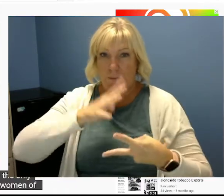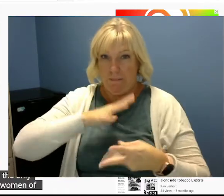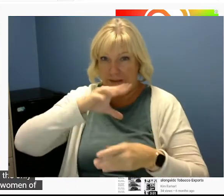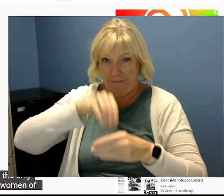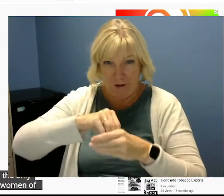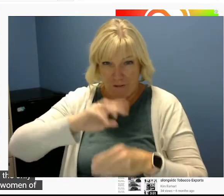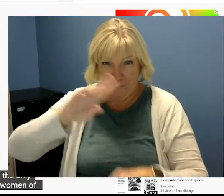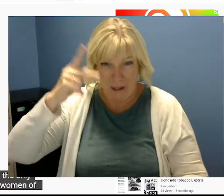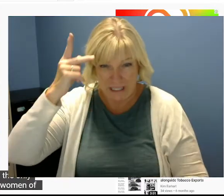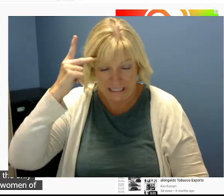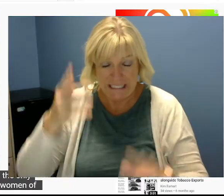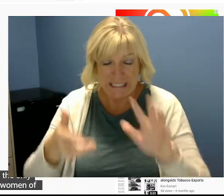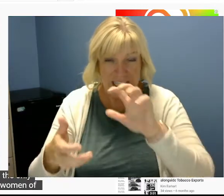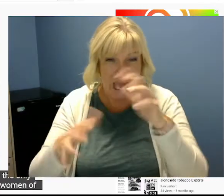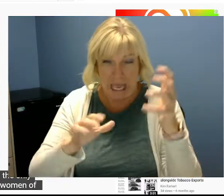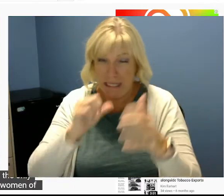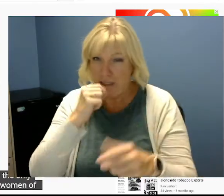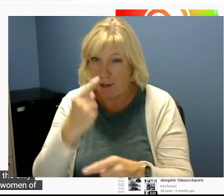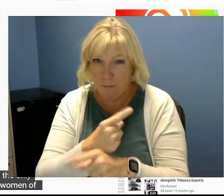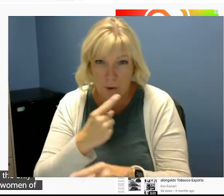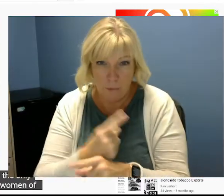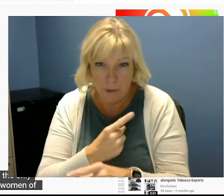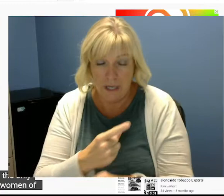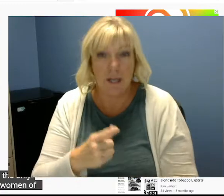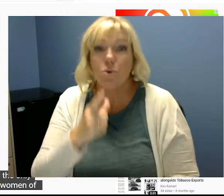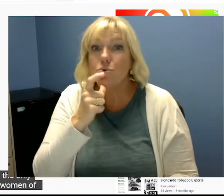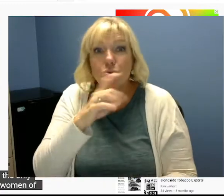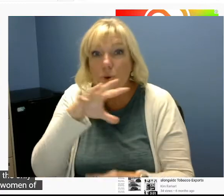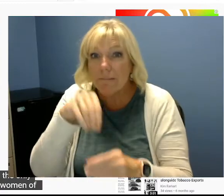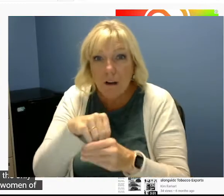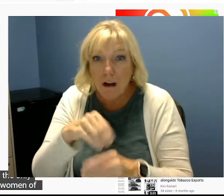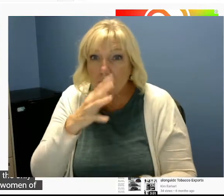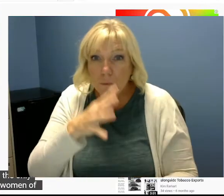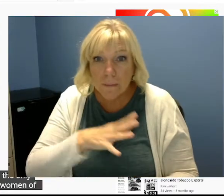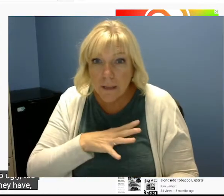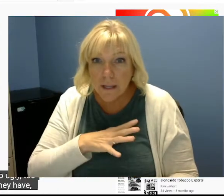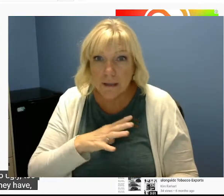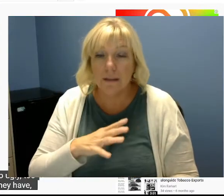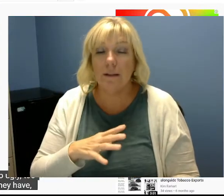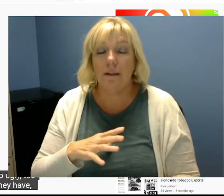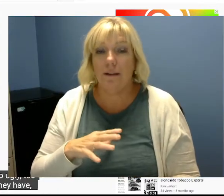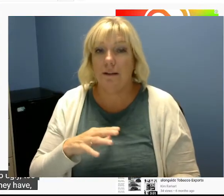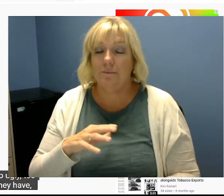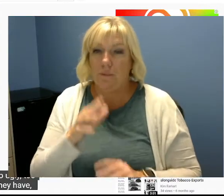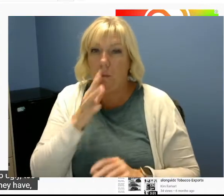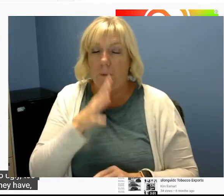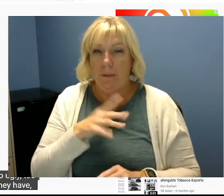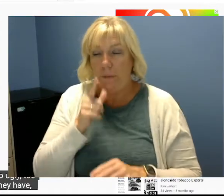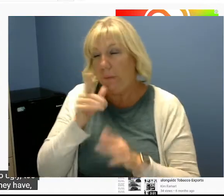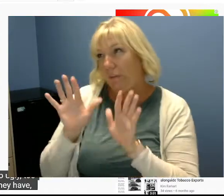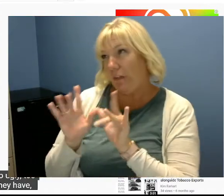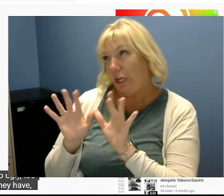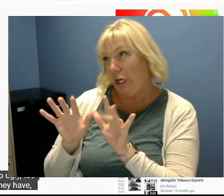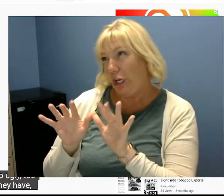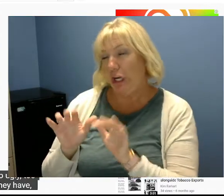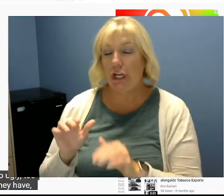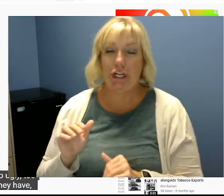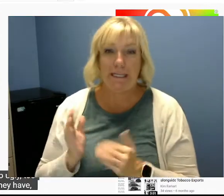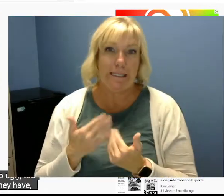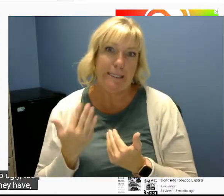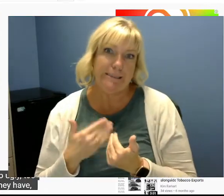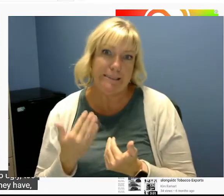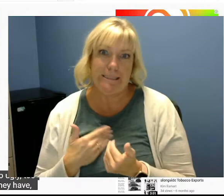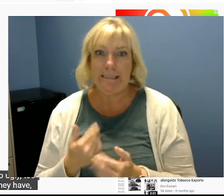chaos. There's no place for them. The only women that would get involved in politics are women of questionable morals, women who